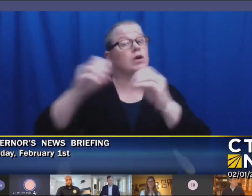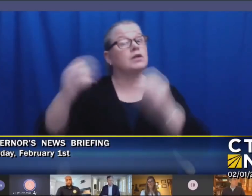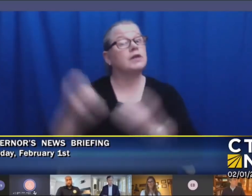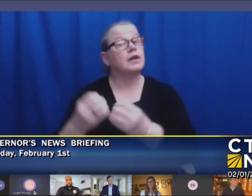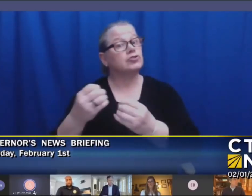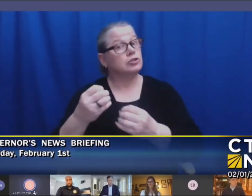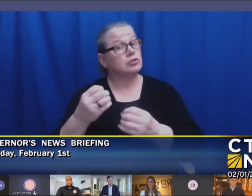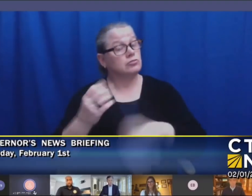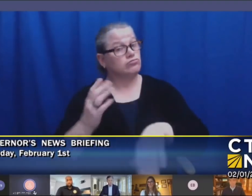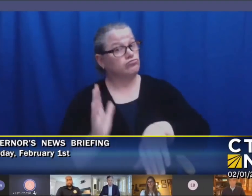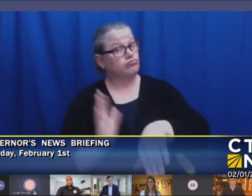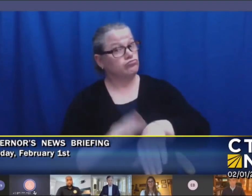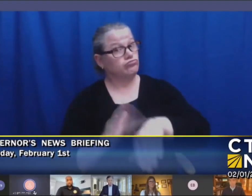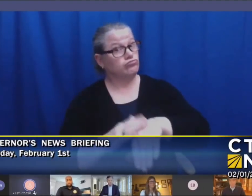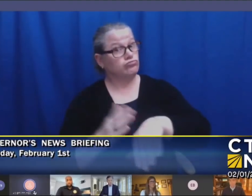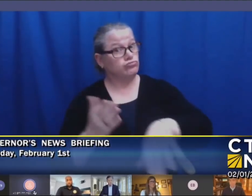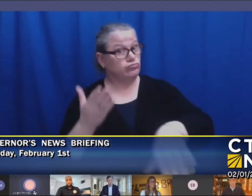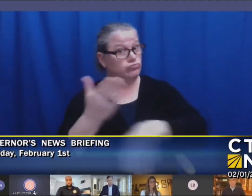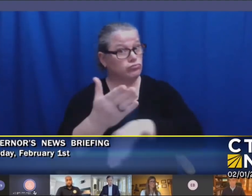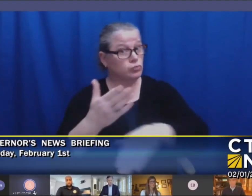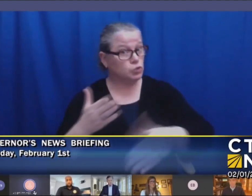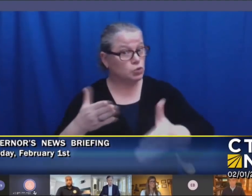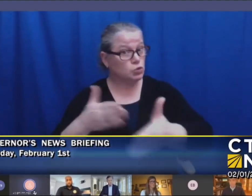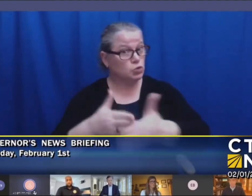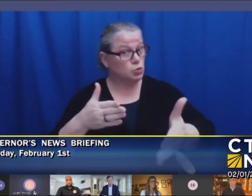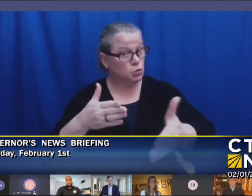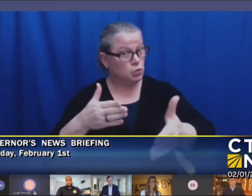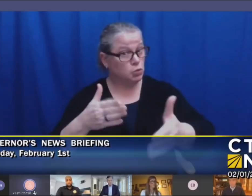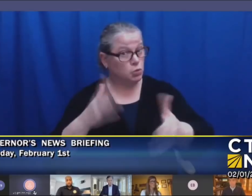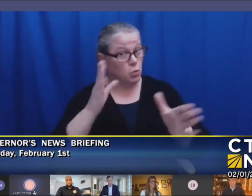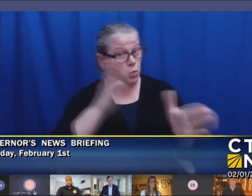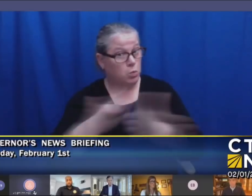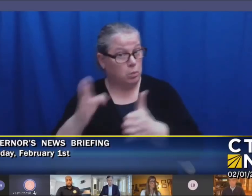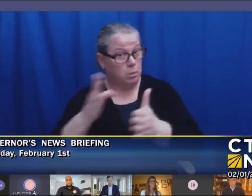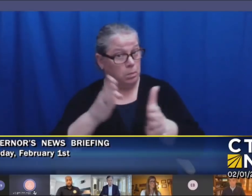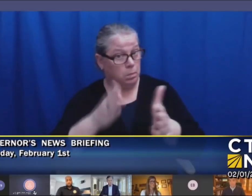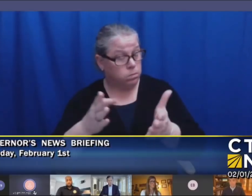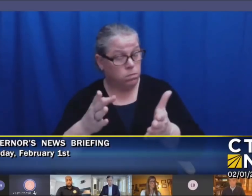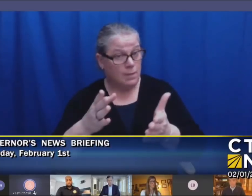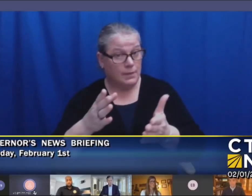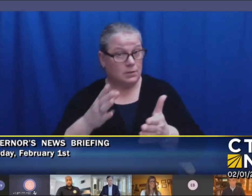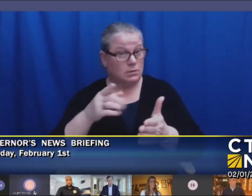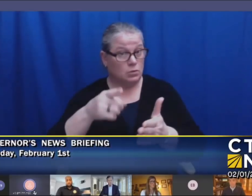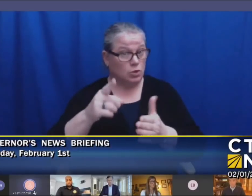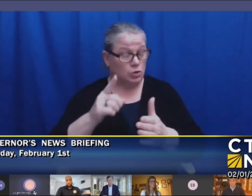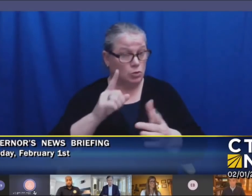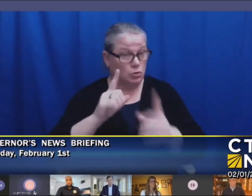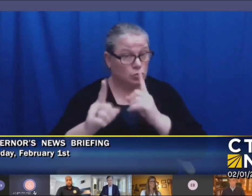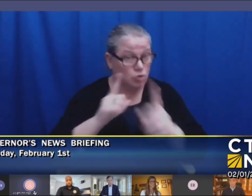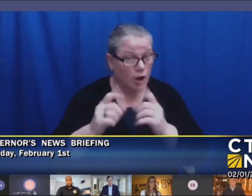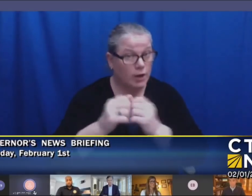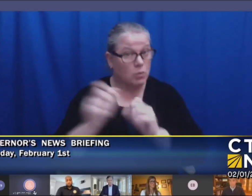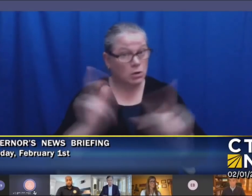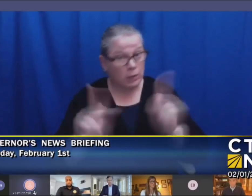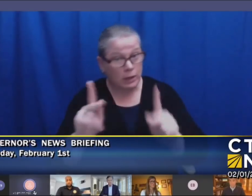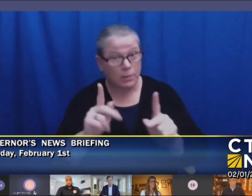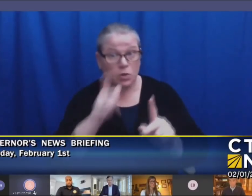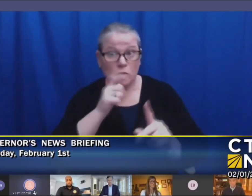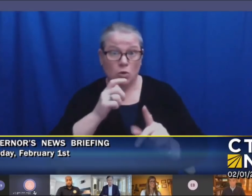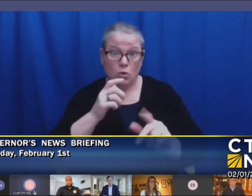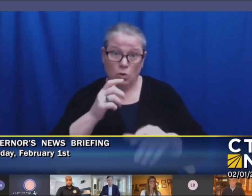this limit in Connecticut? Were you in conversations with folks who said that they